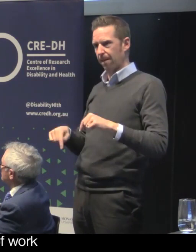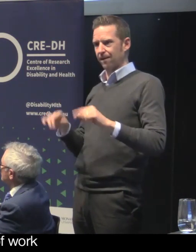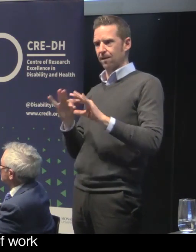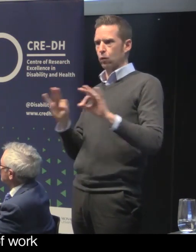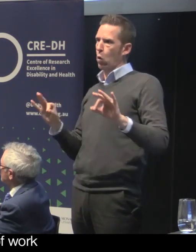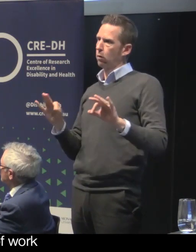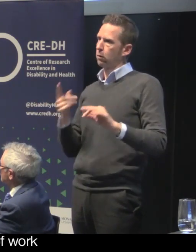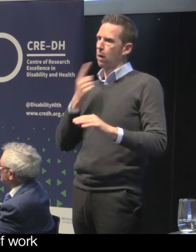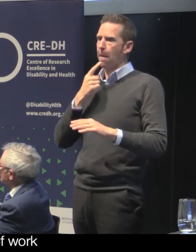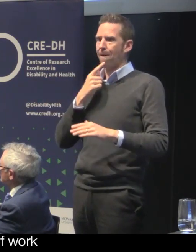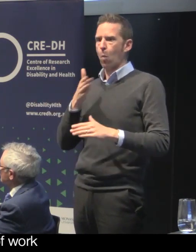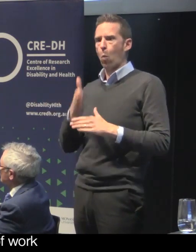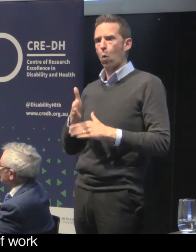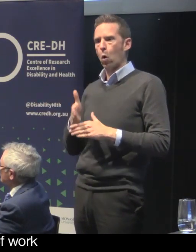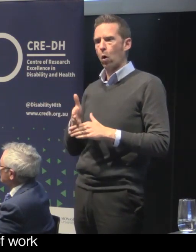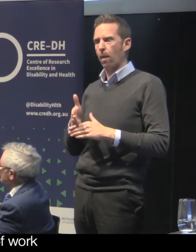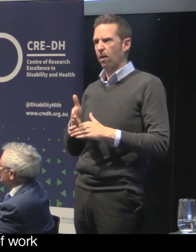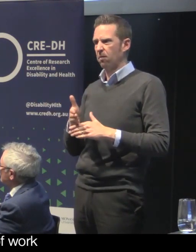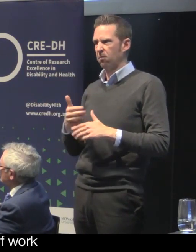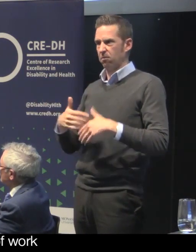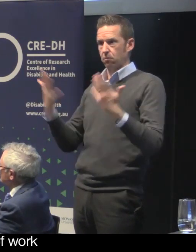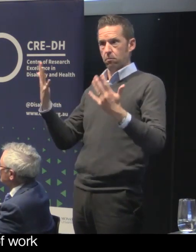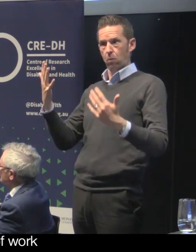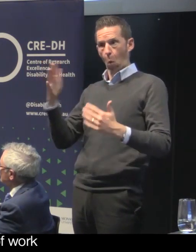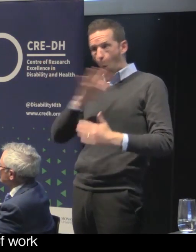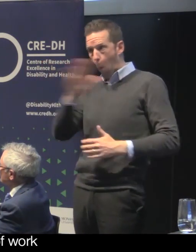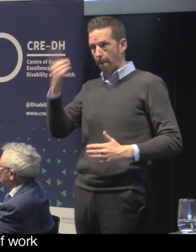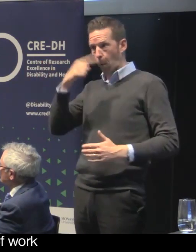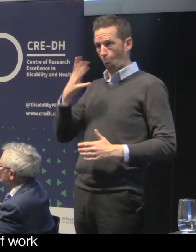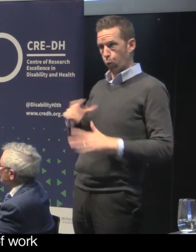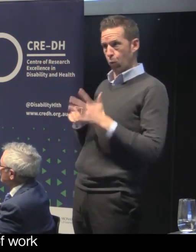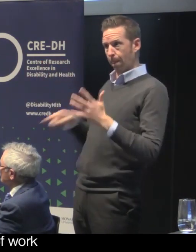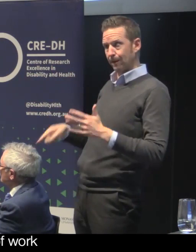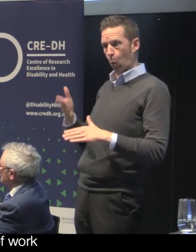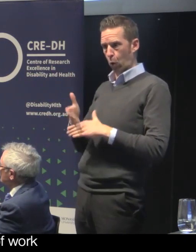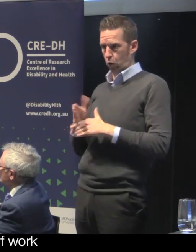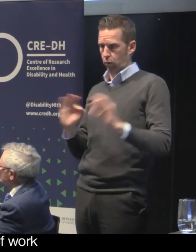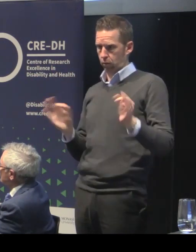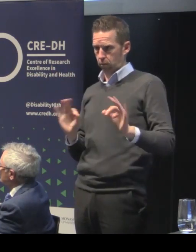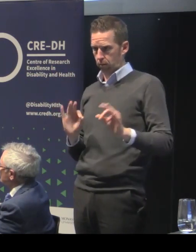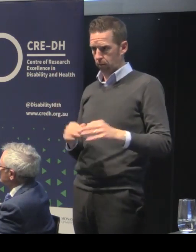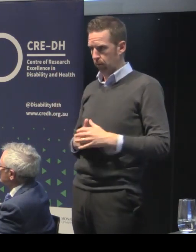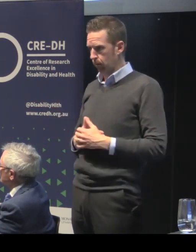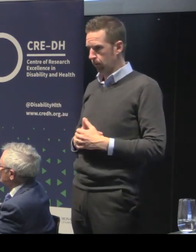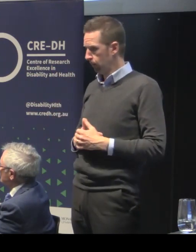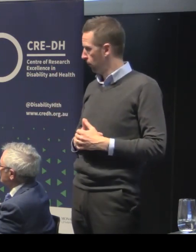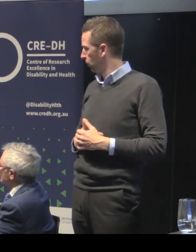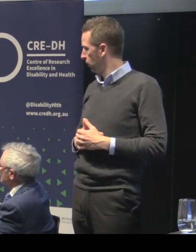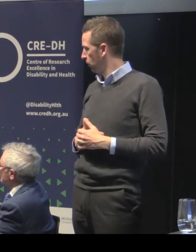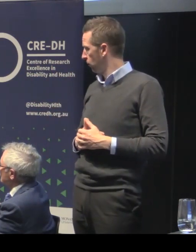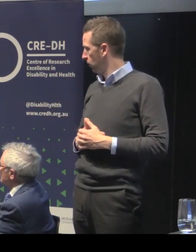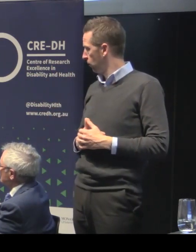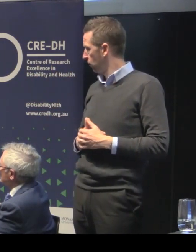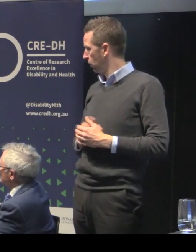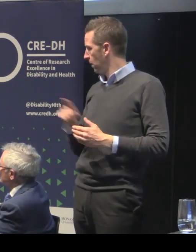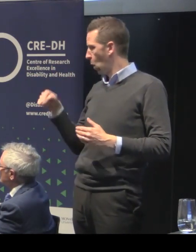work that everyone wants to do. And I think that we're afraid to even say that, because we think